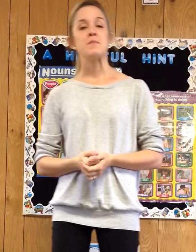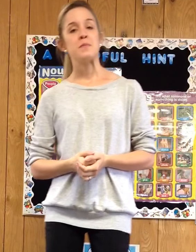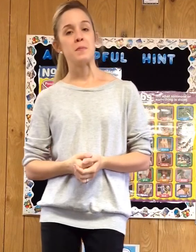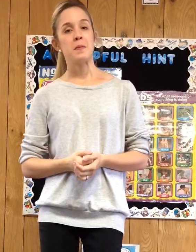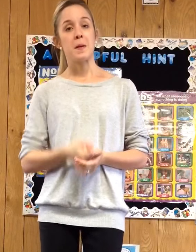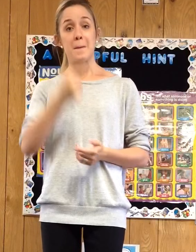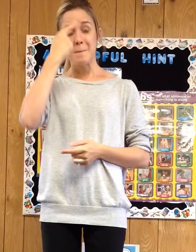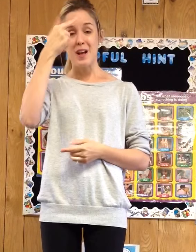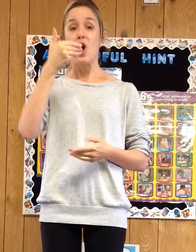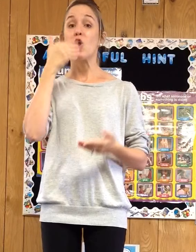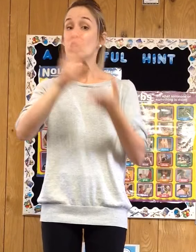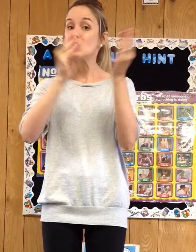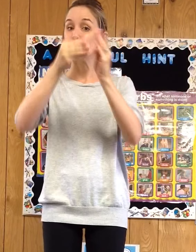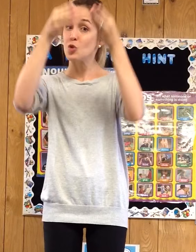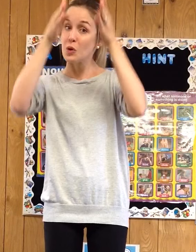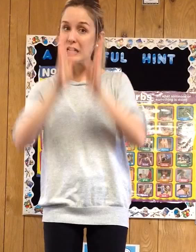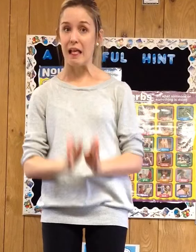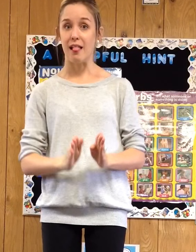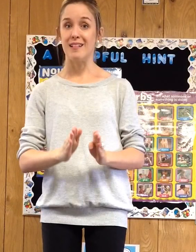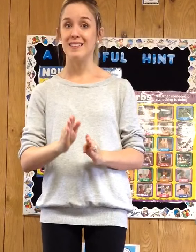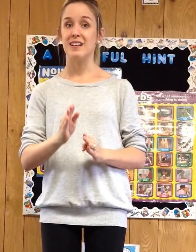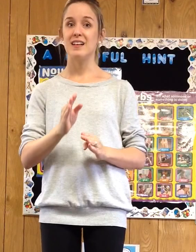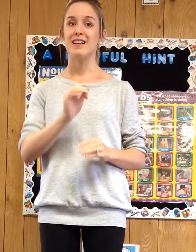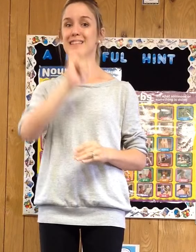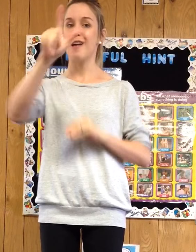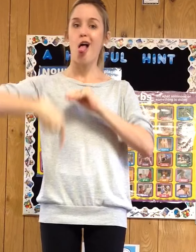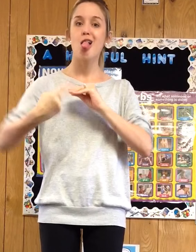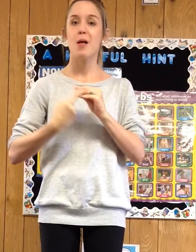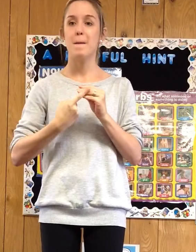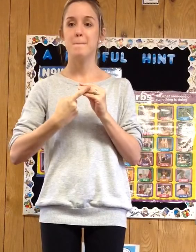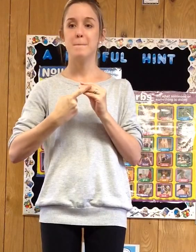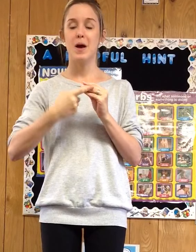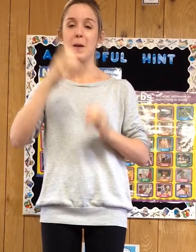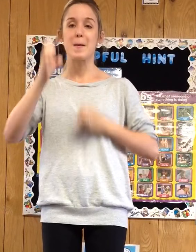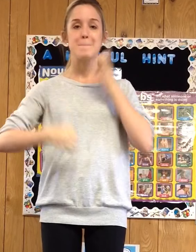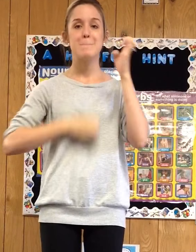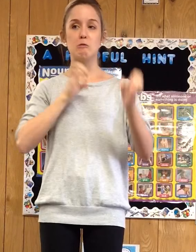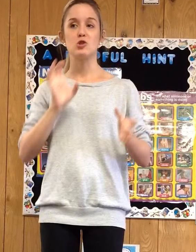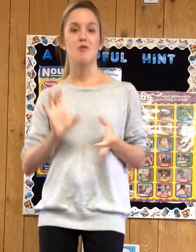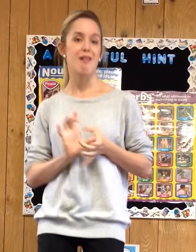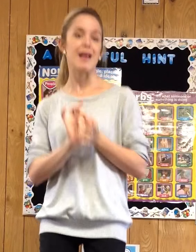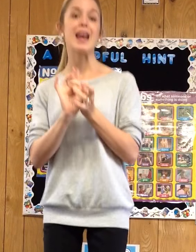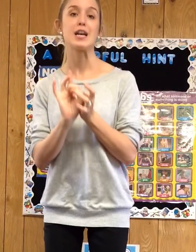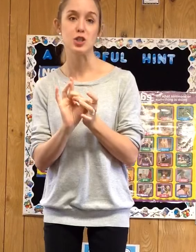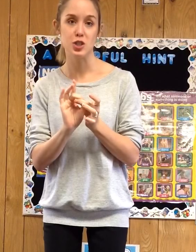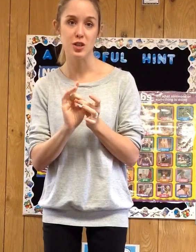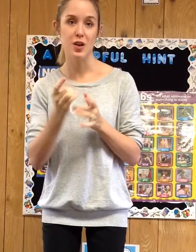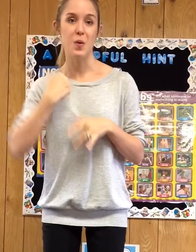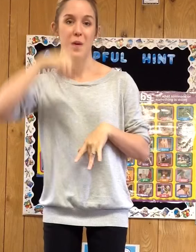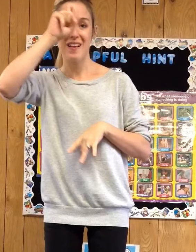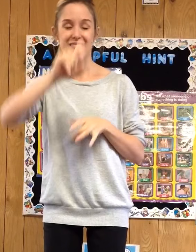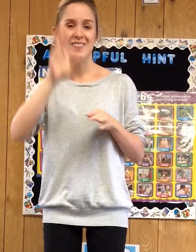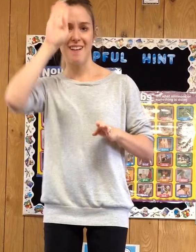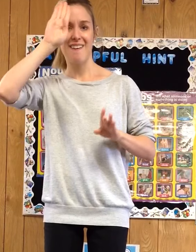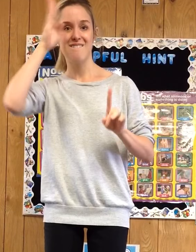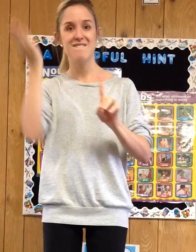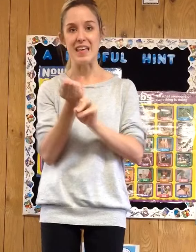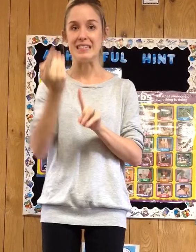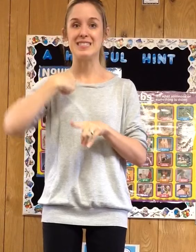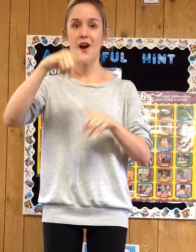Because good storytelling is all about emotional connection. We have to convince our audience